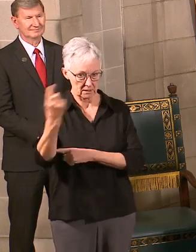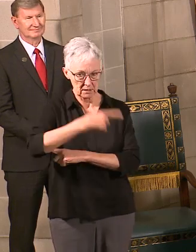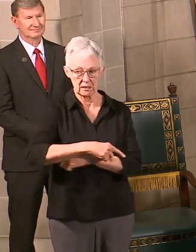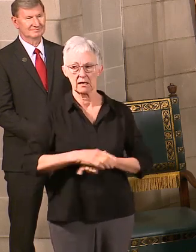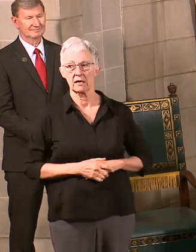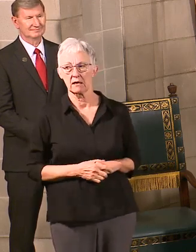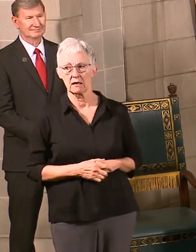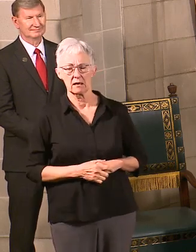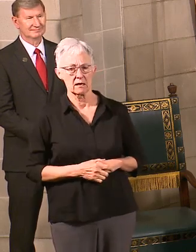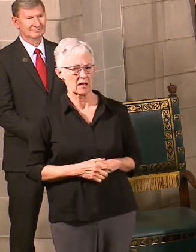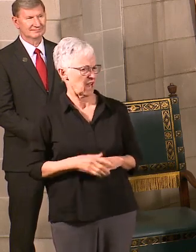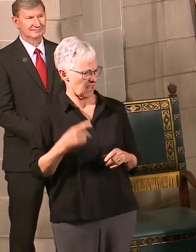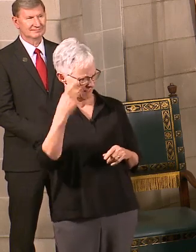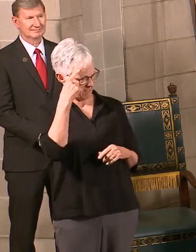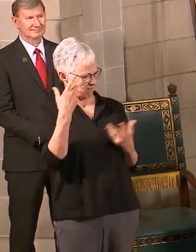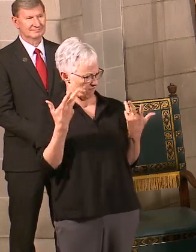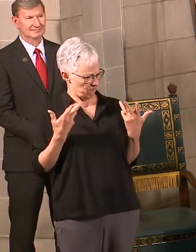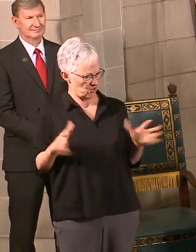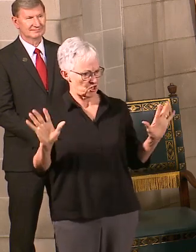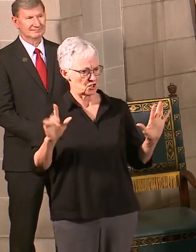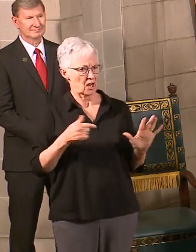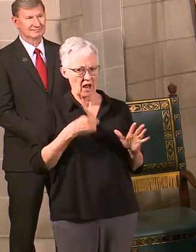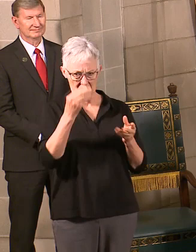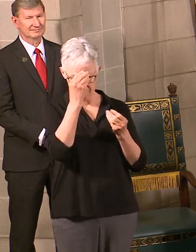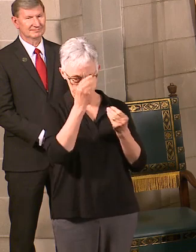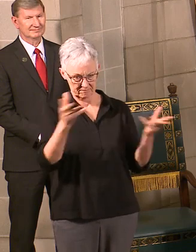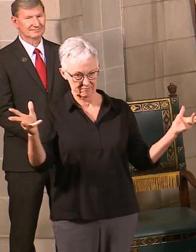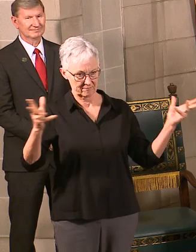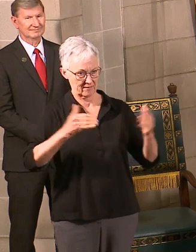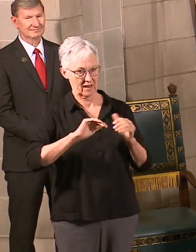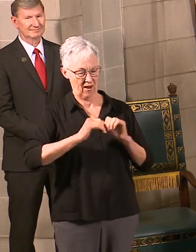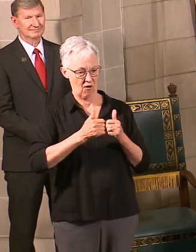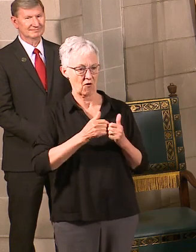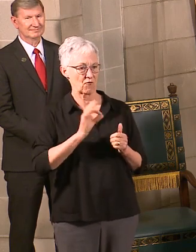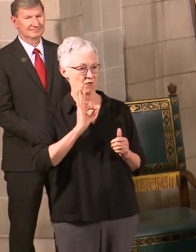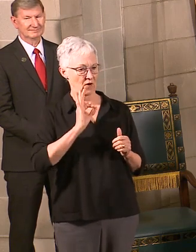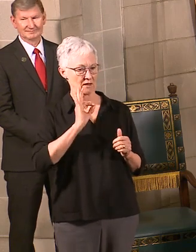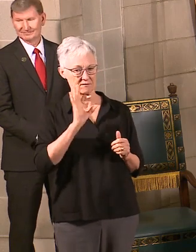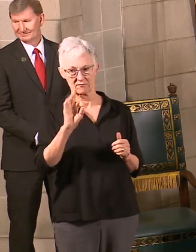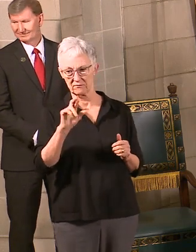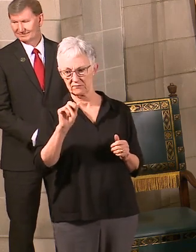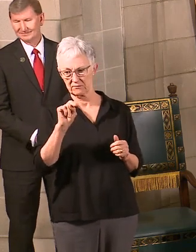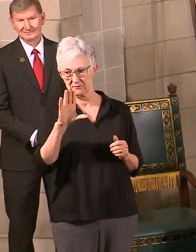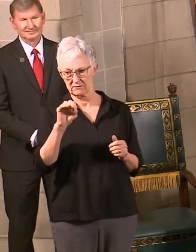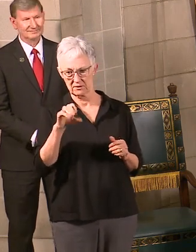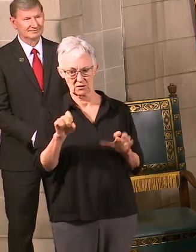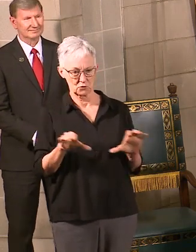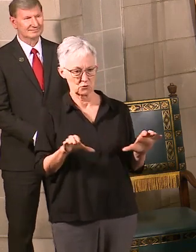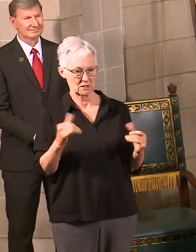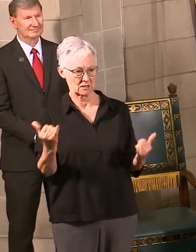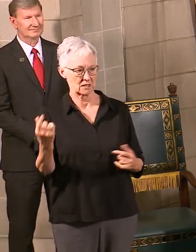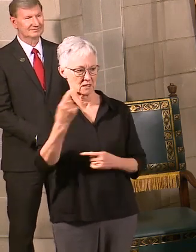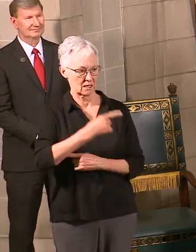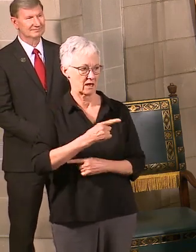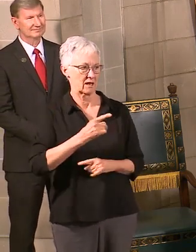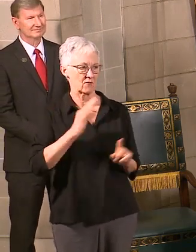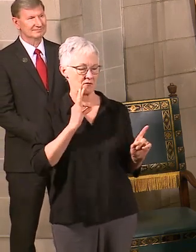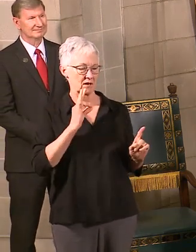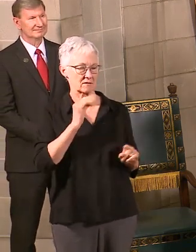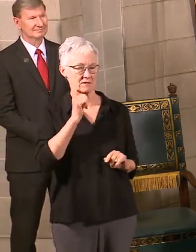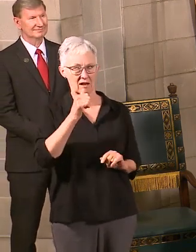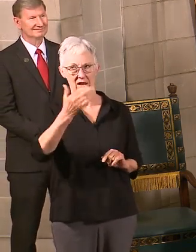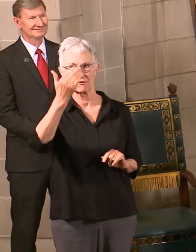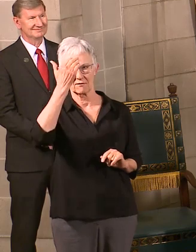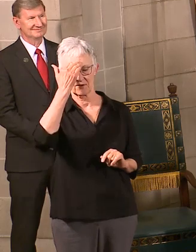previous briefings what a great job Frances is doing here today. And so Frances does not know about this, but we are making her